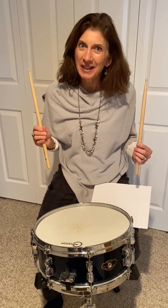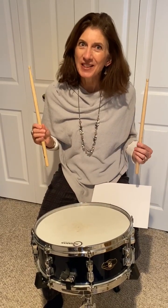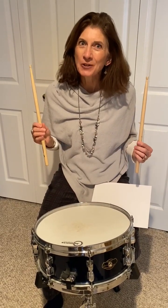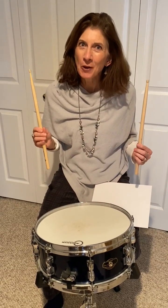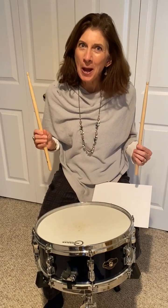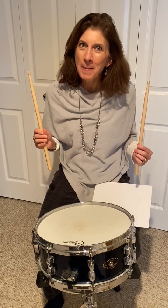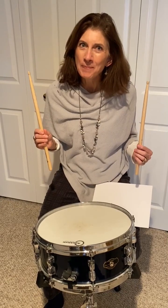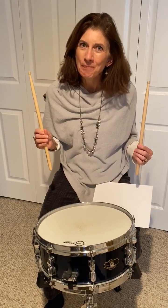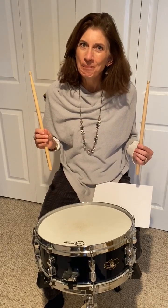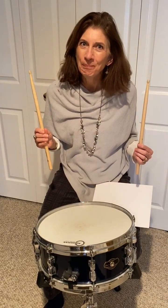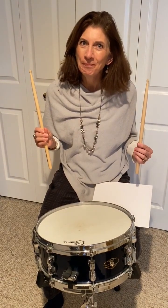the drum.